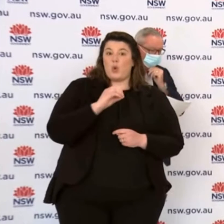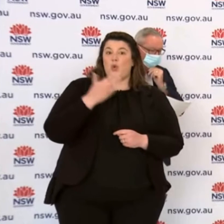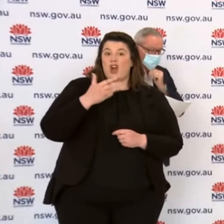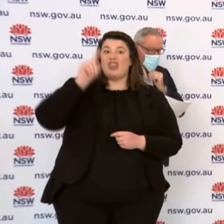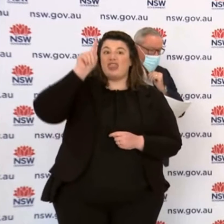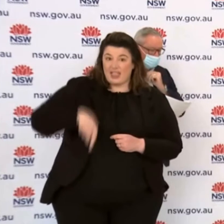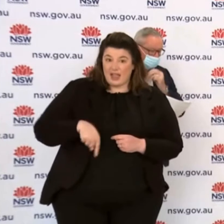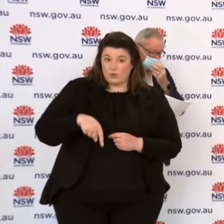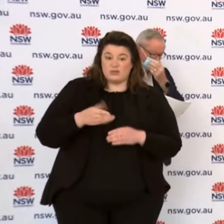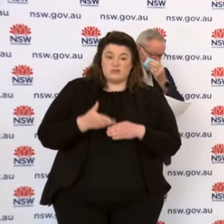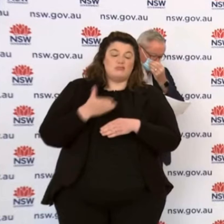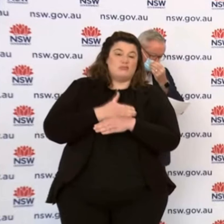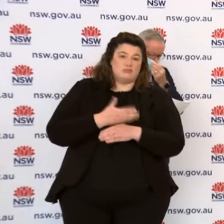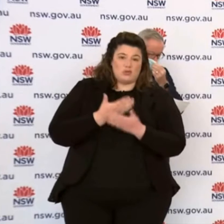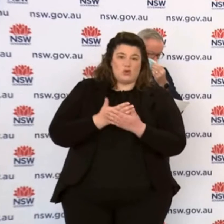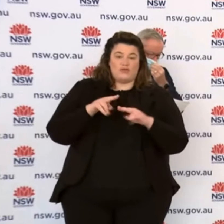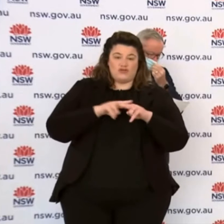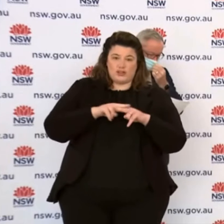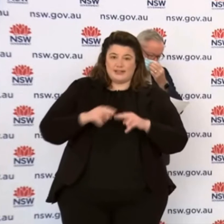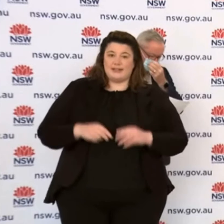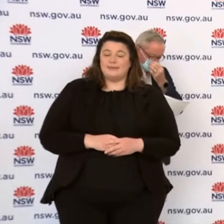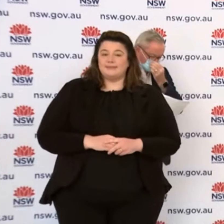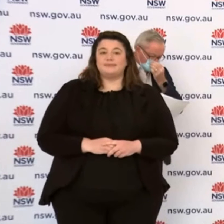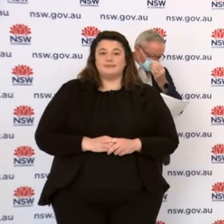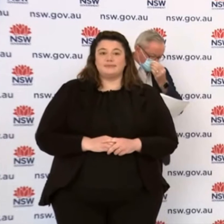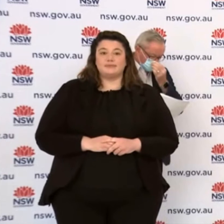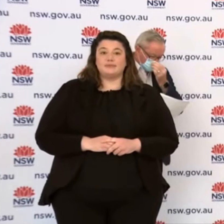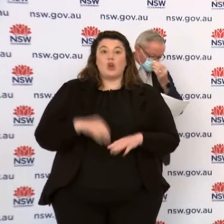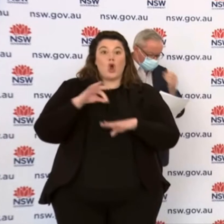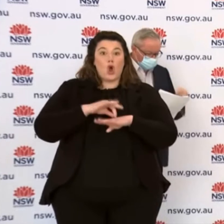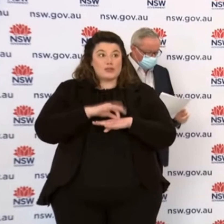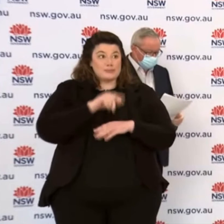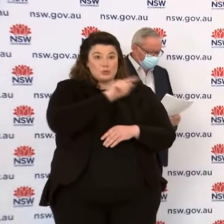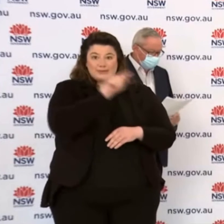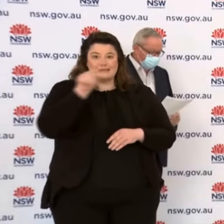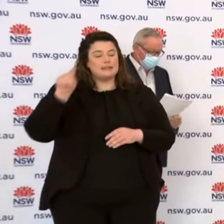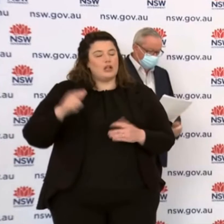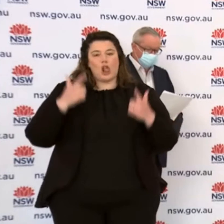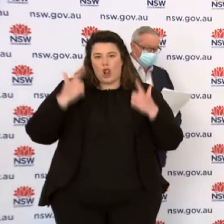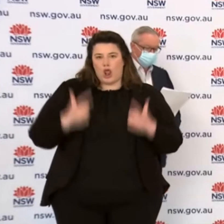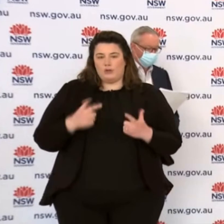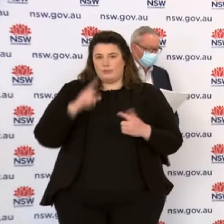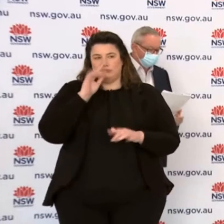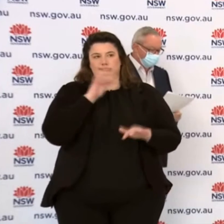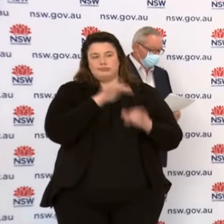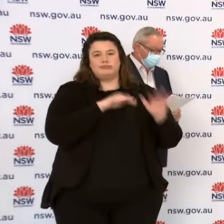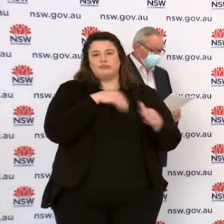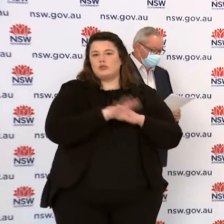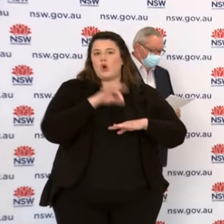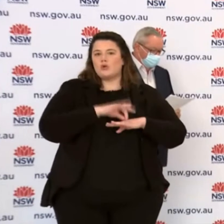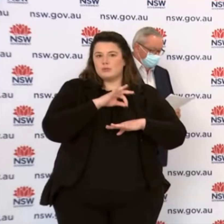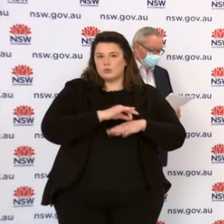109,547 the day before. In terms of hospitalisation, we're seeing lots of cases in hospital. There are